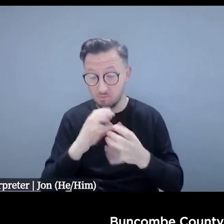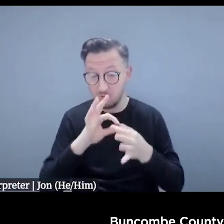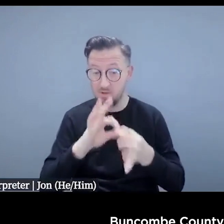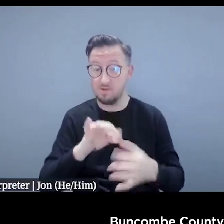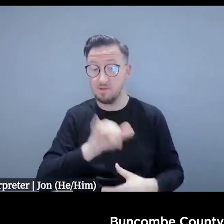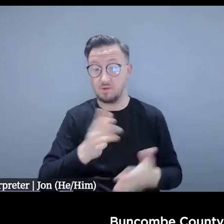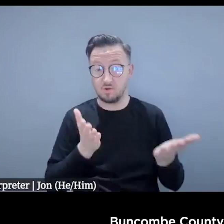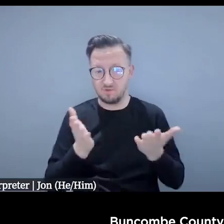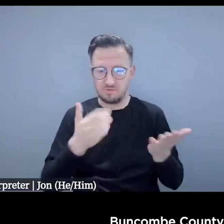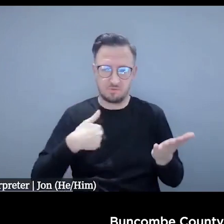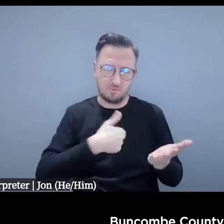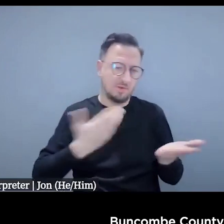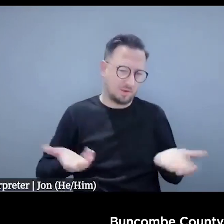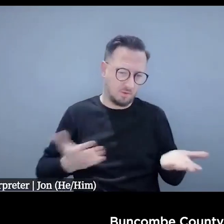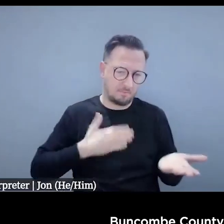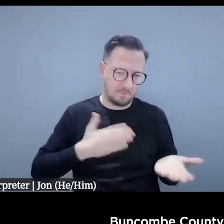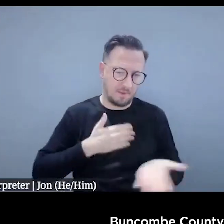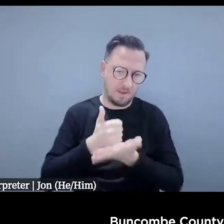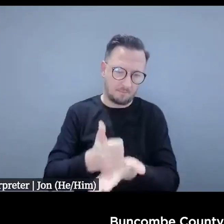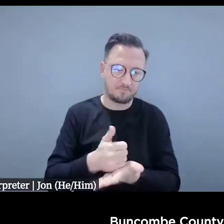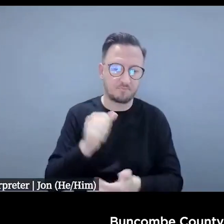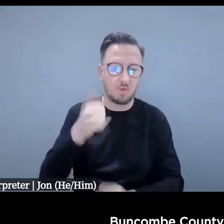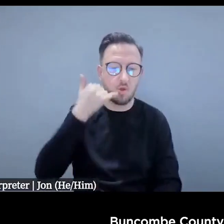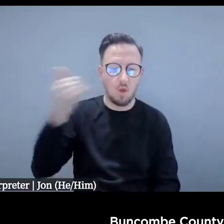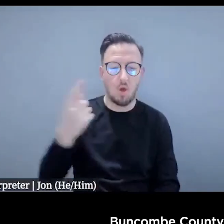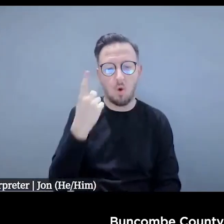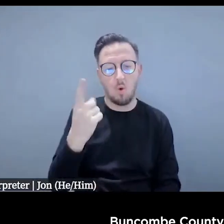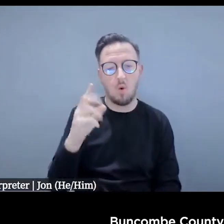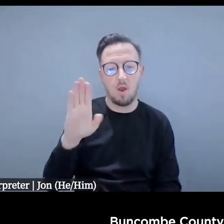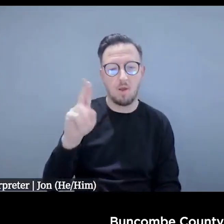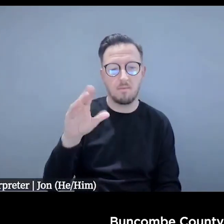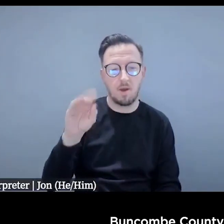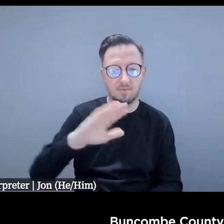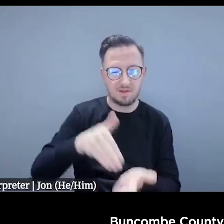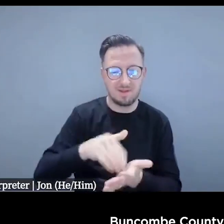we're here to help. You can call the One Buncombe Center at